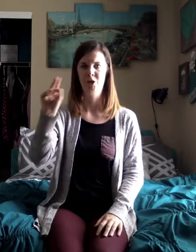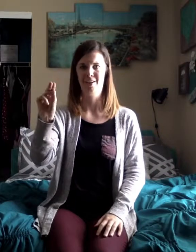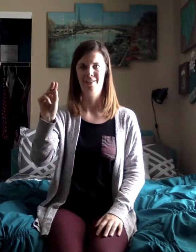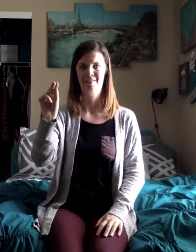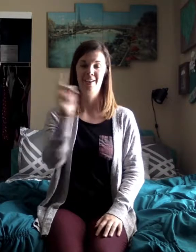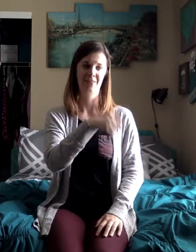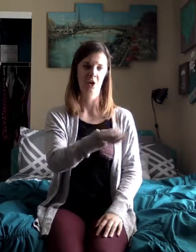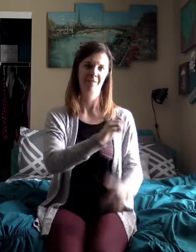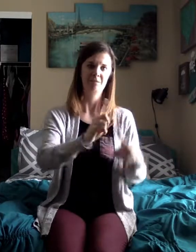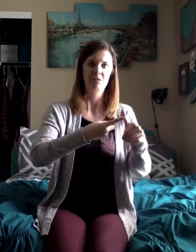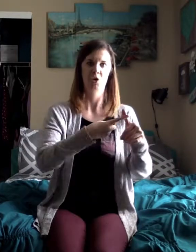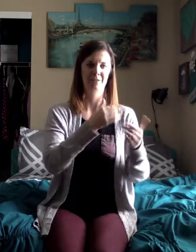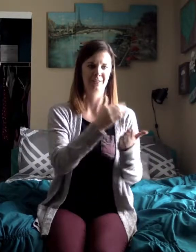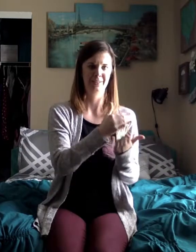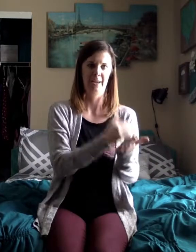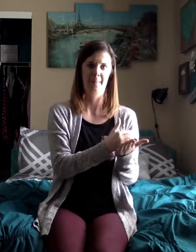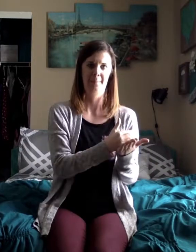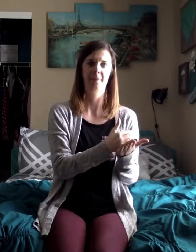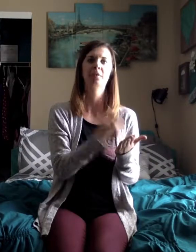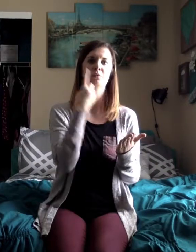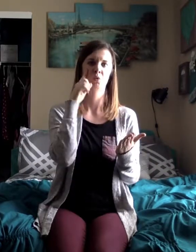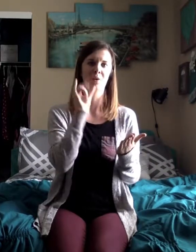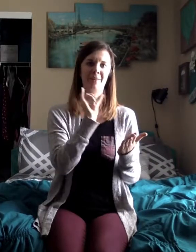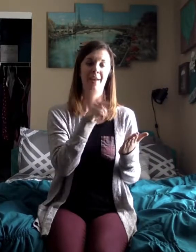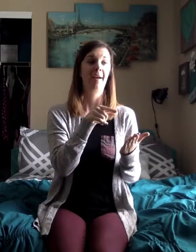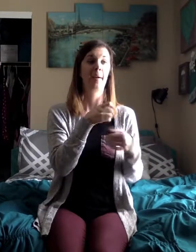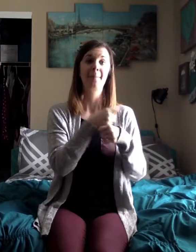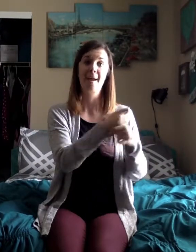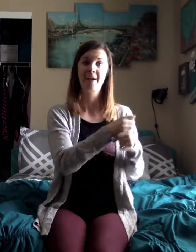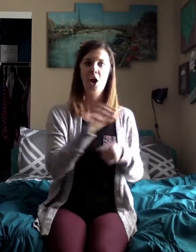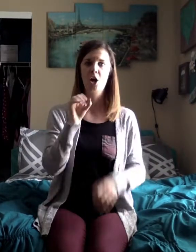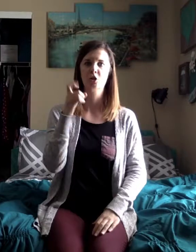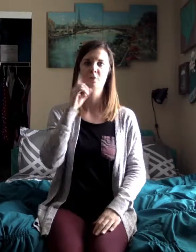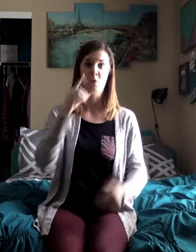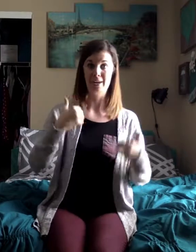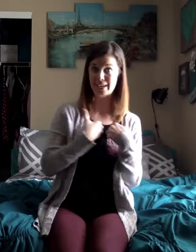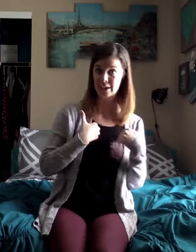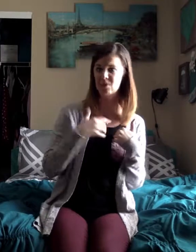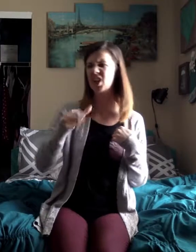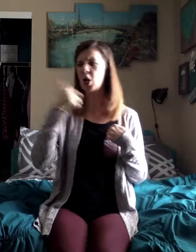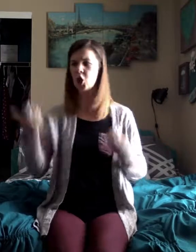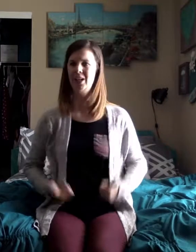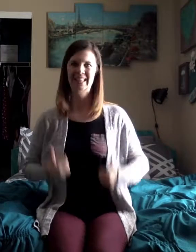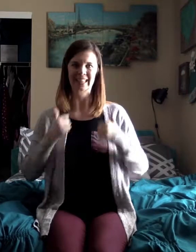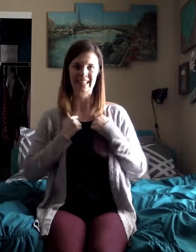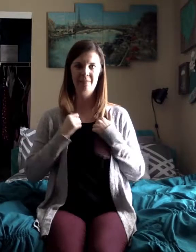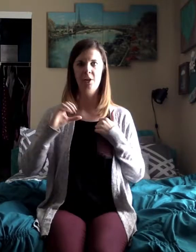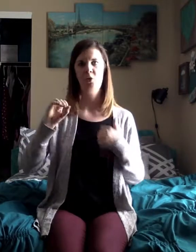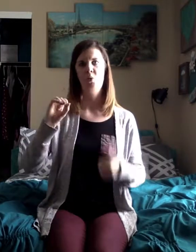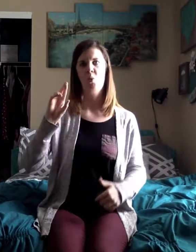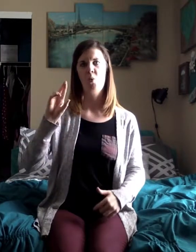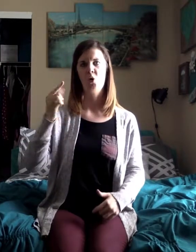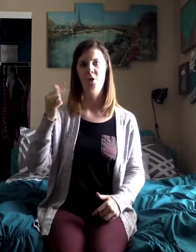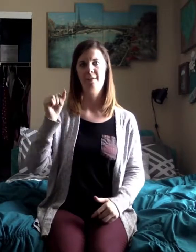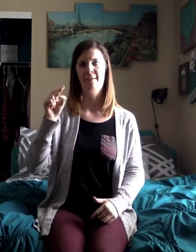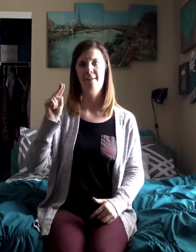And also the plants produce oxygen for animals and other living organisms to use. So that's a very, very important process